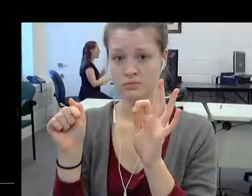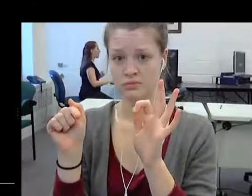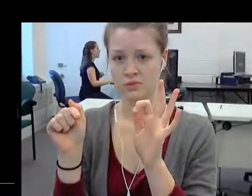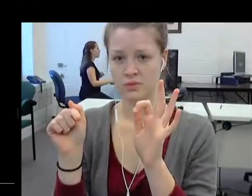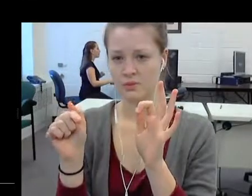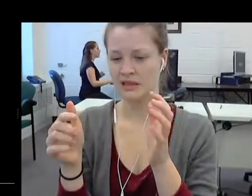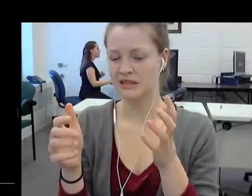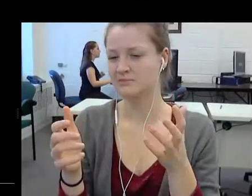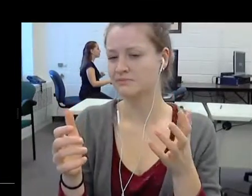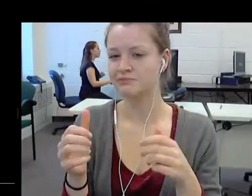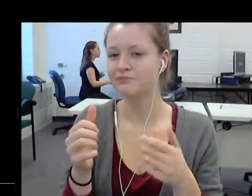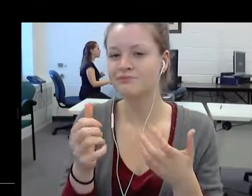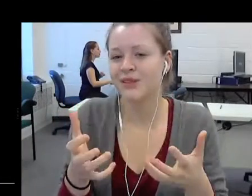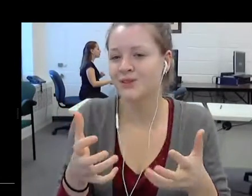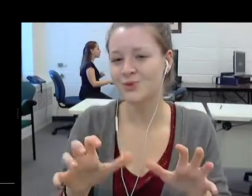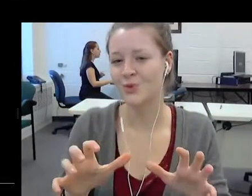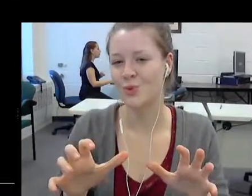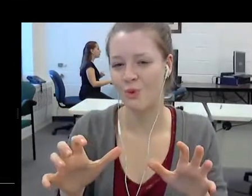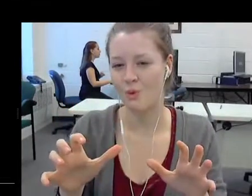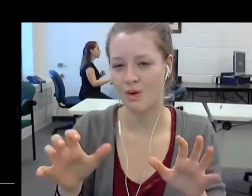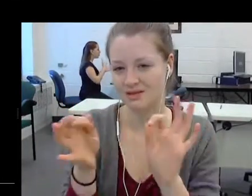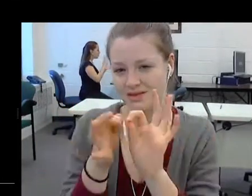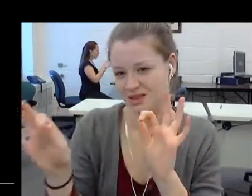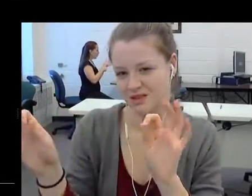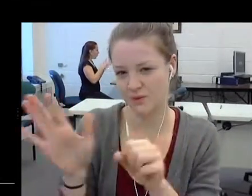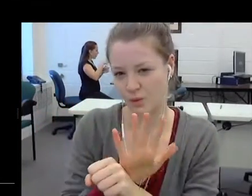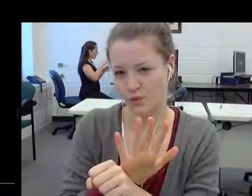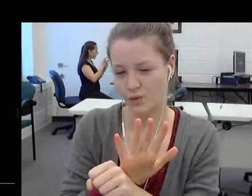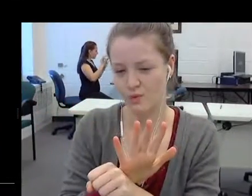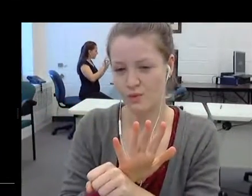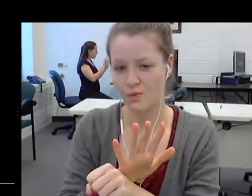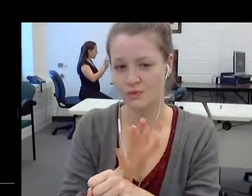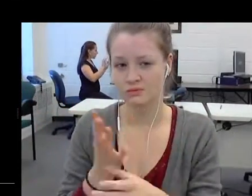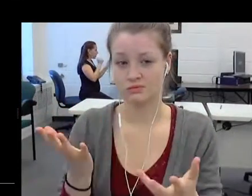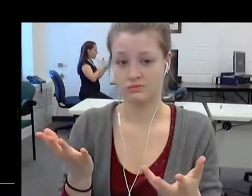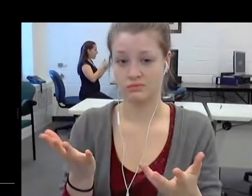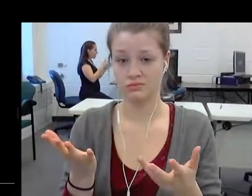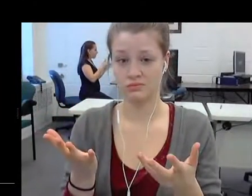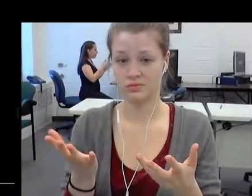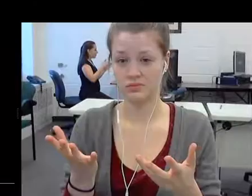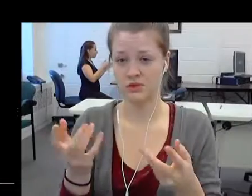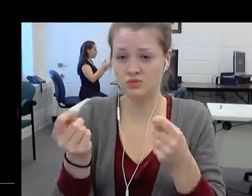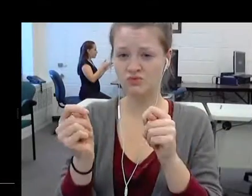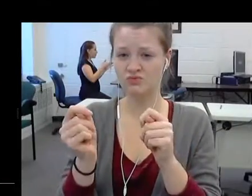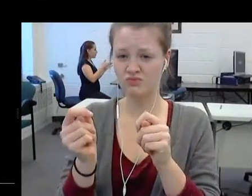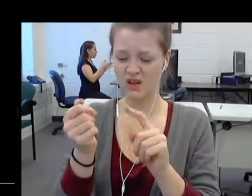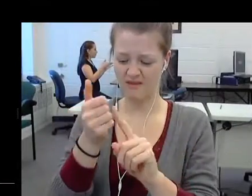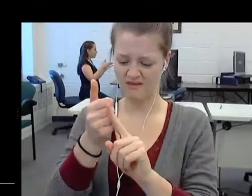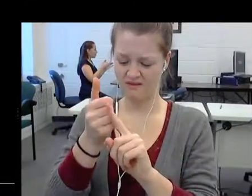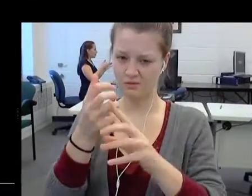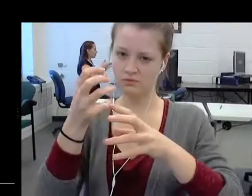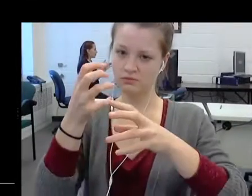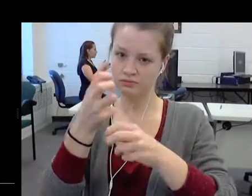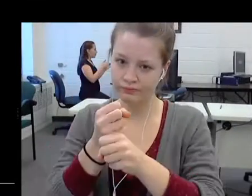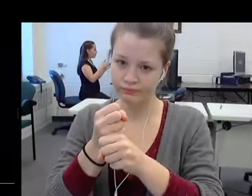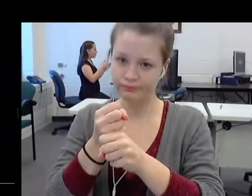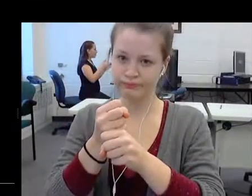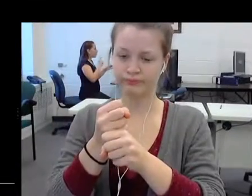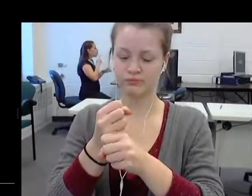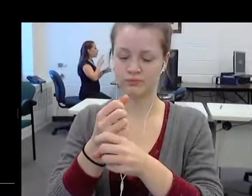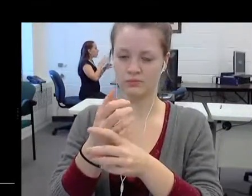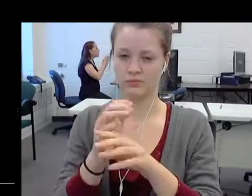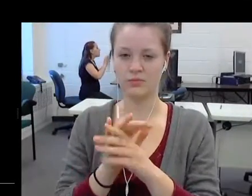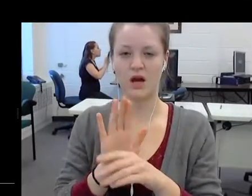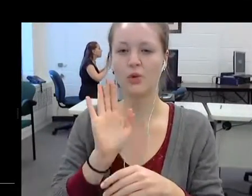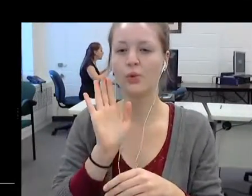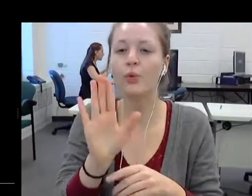complete sentences in Cornell Notes. If at all possible, try to shorten and summarize and put into your